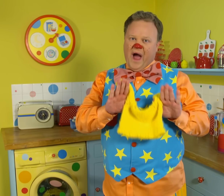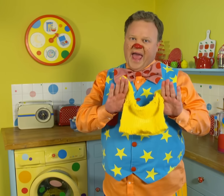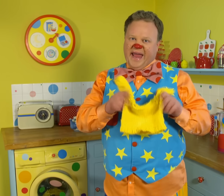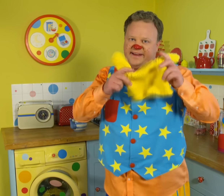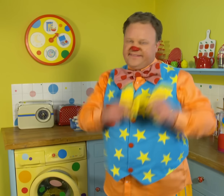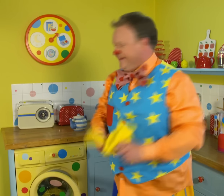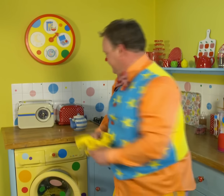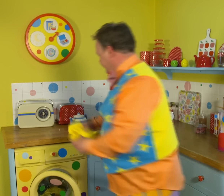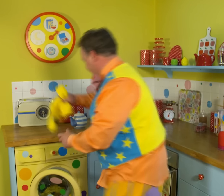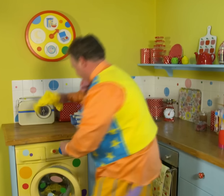Wait.